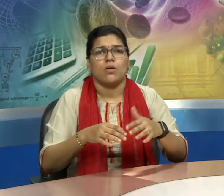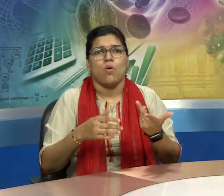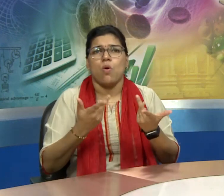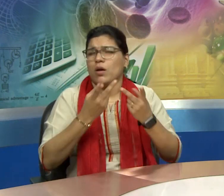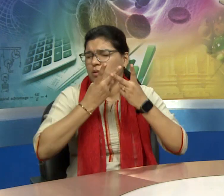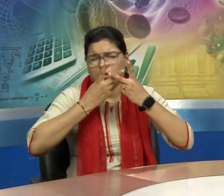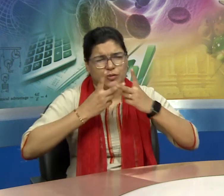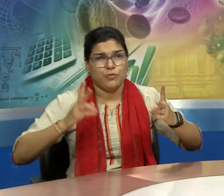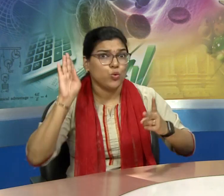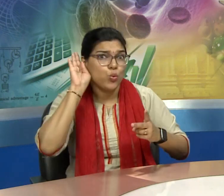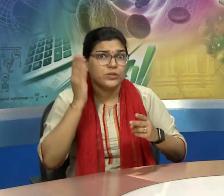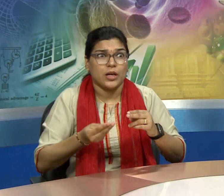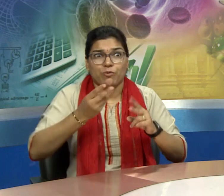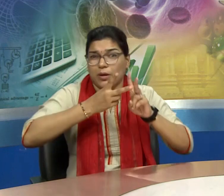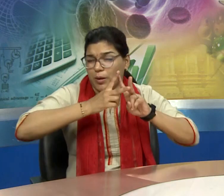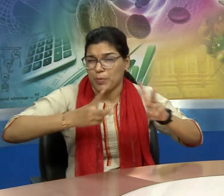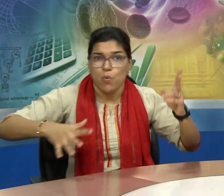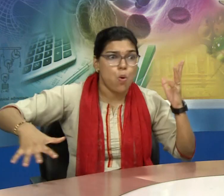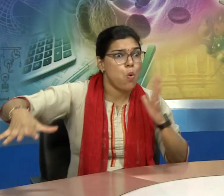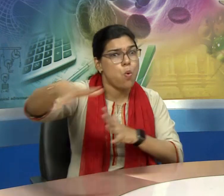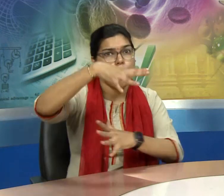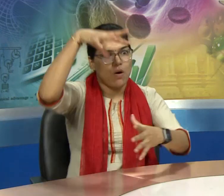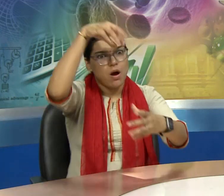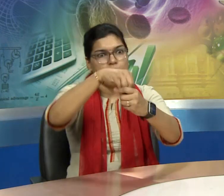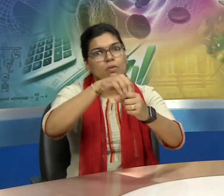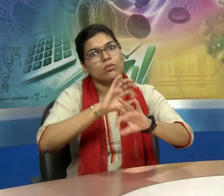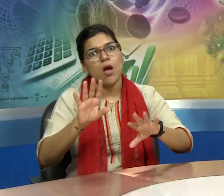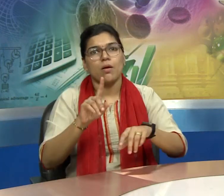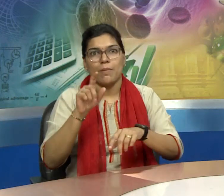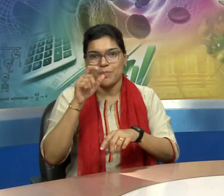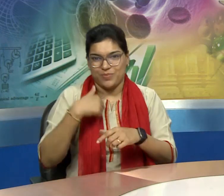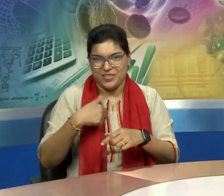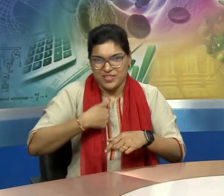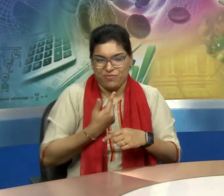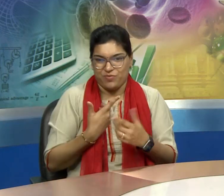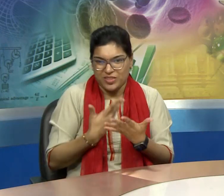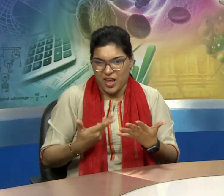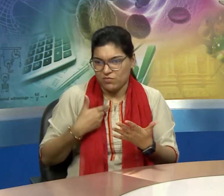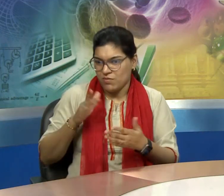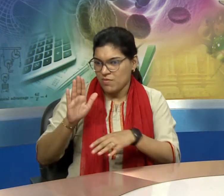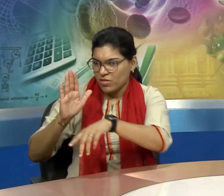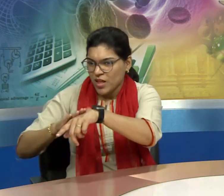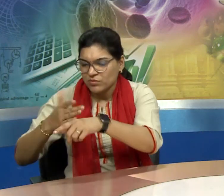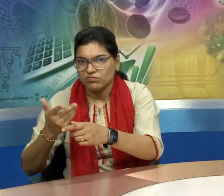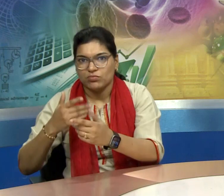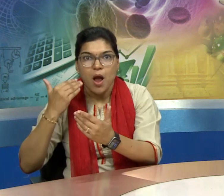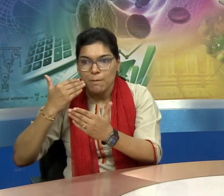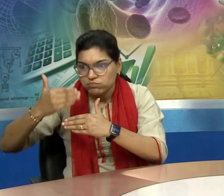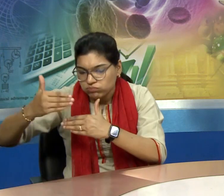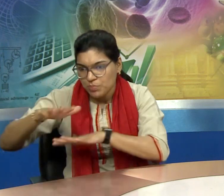also do so many work in one digital form, and that physical cannot